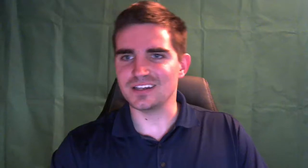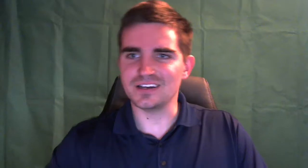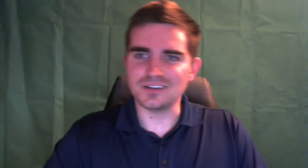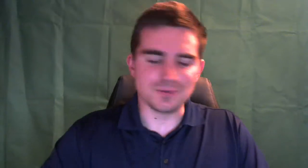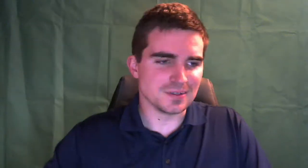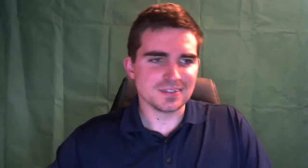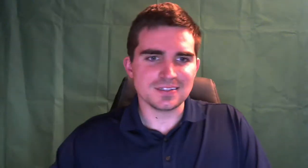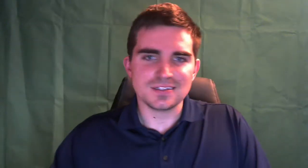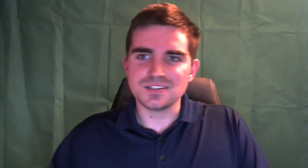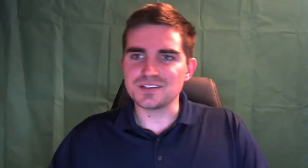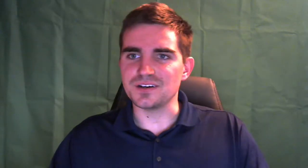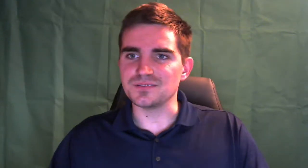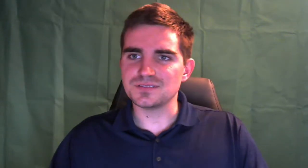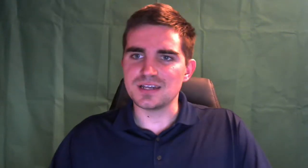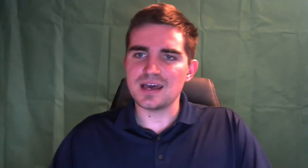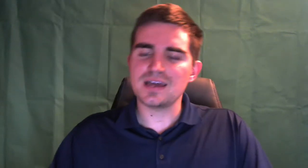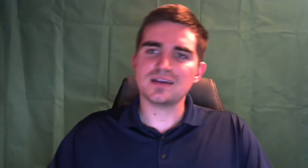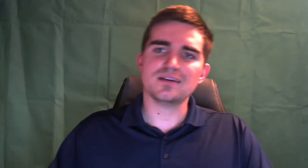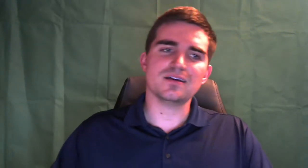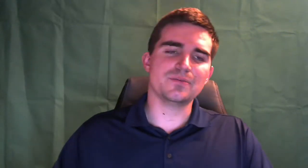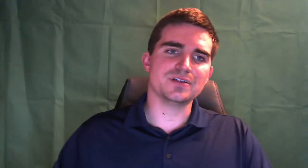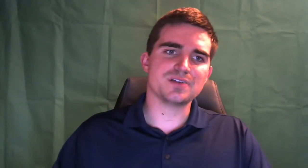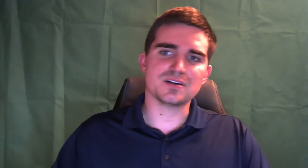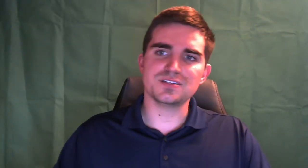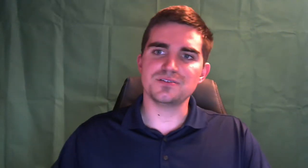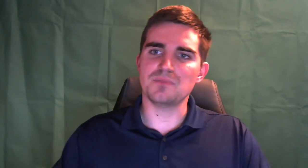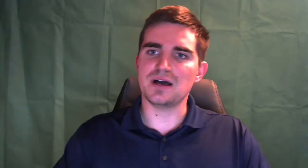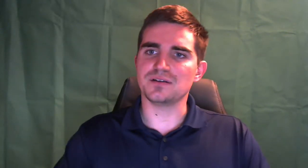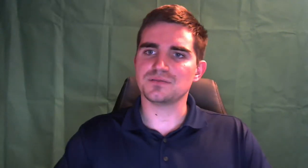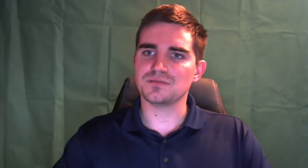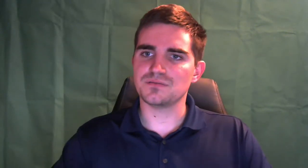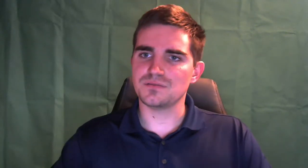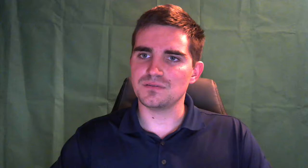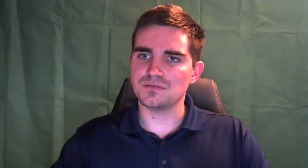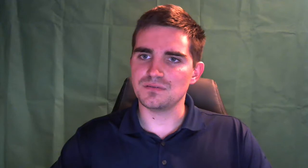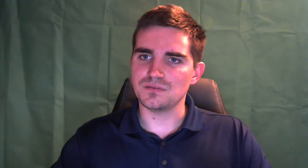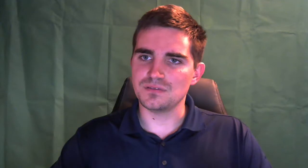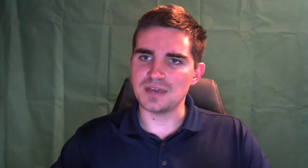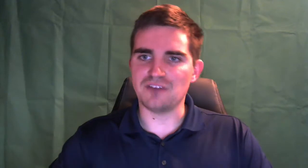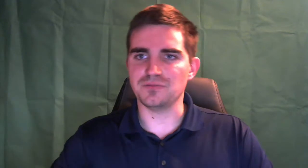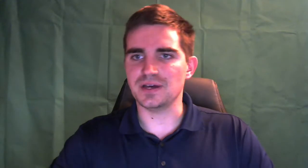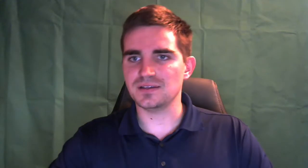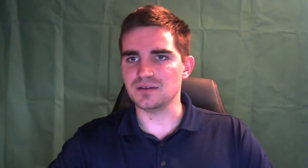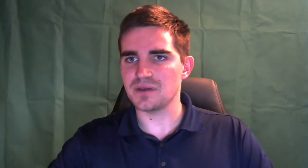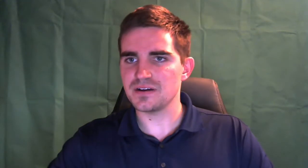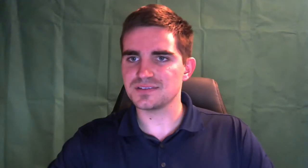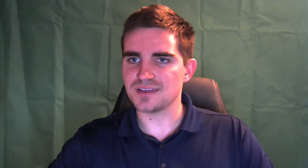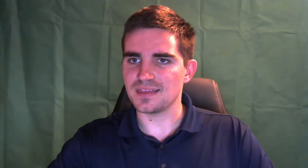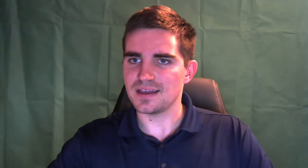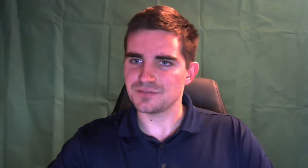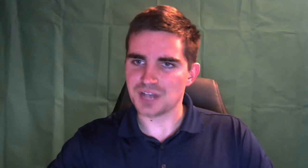Hello. So, today I'm going to talk to you about the alphabet, the American Sign Language